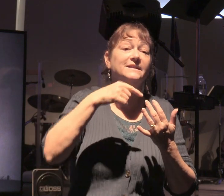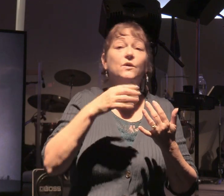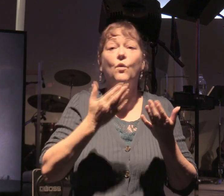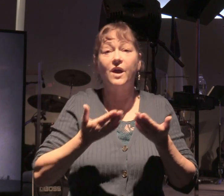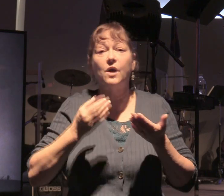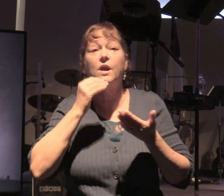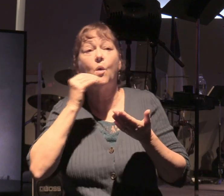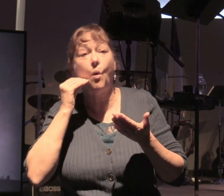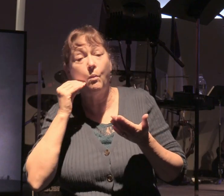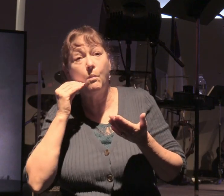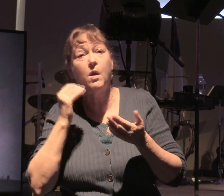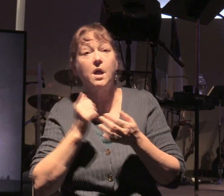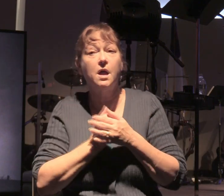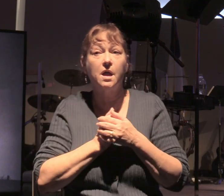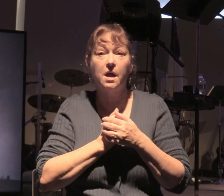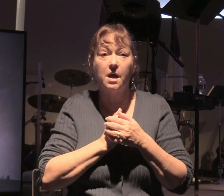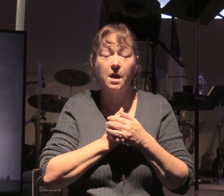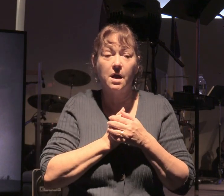home.